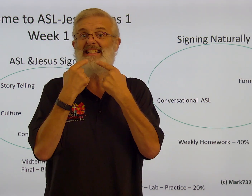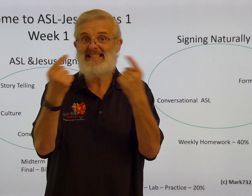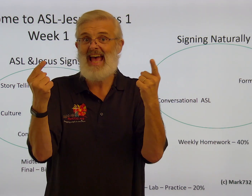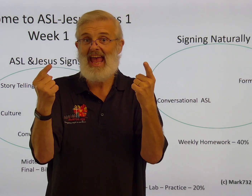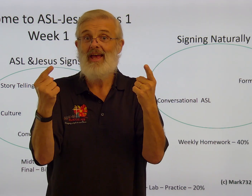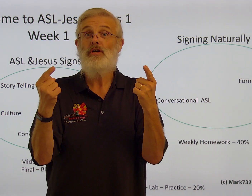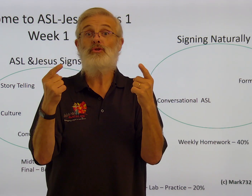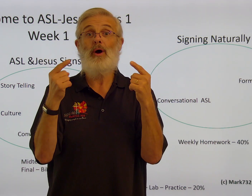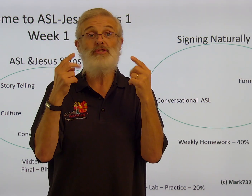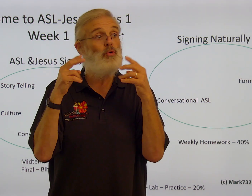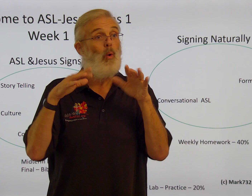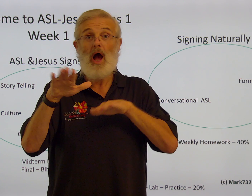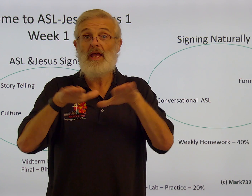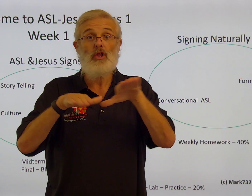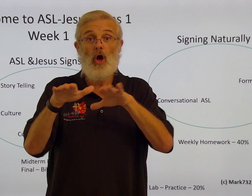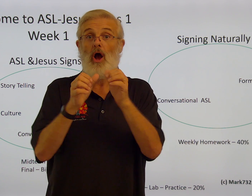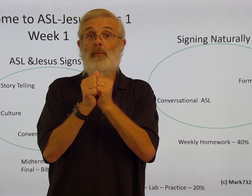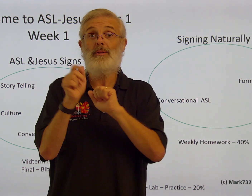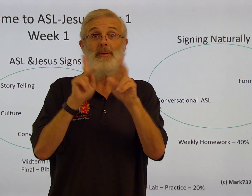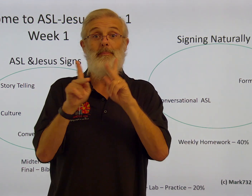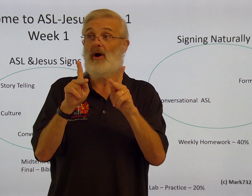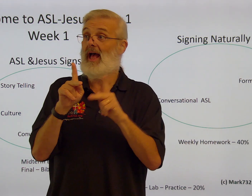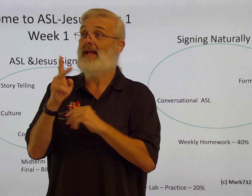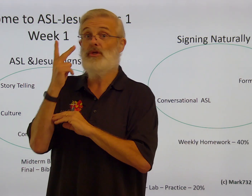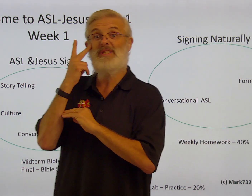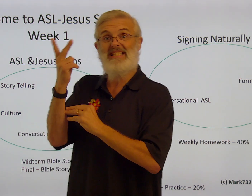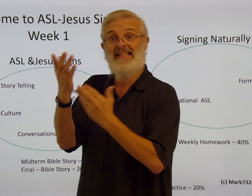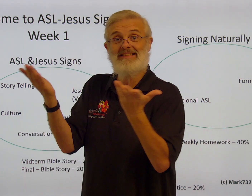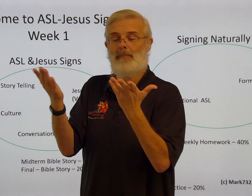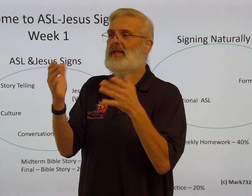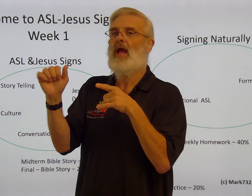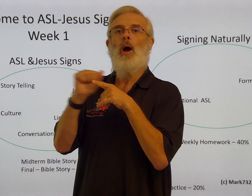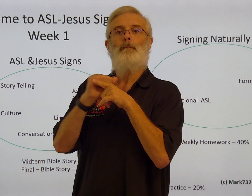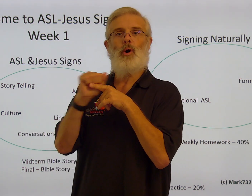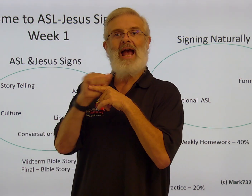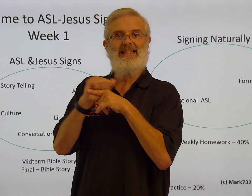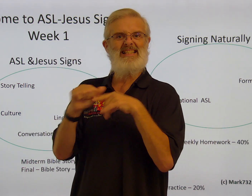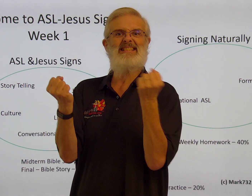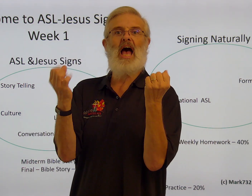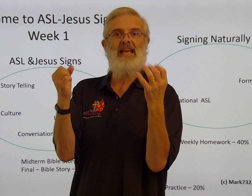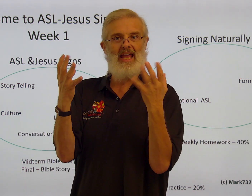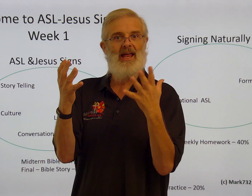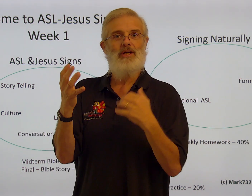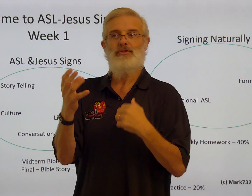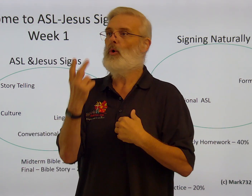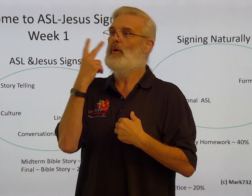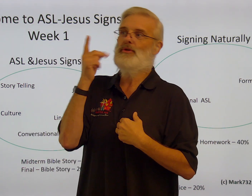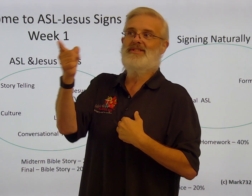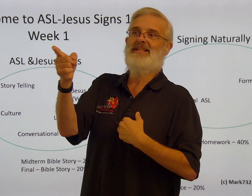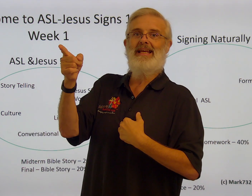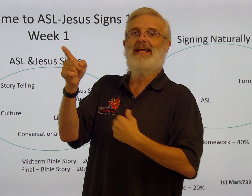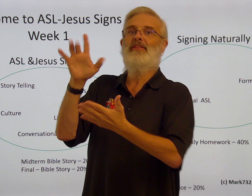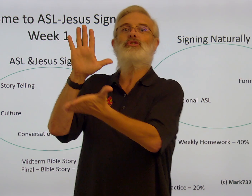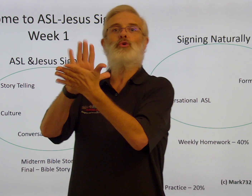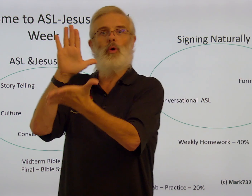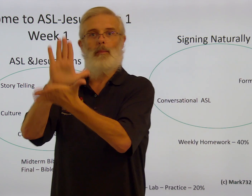say. So as you're walking along with people and you see something, practice signing it. So when you see the school,